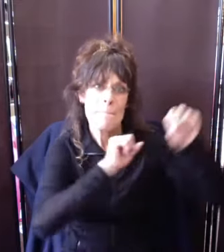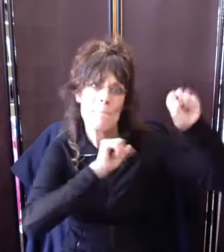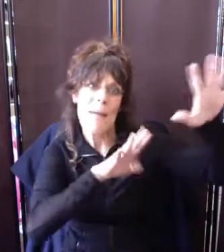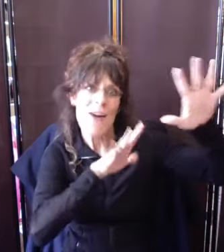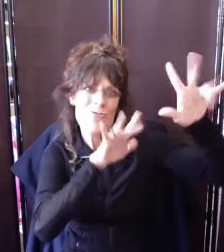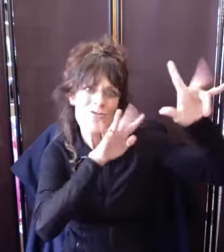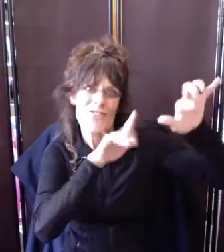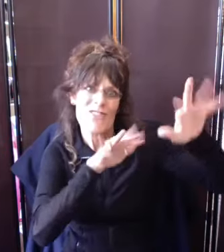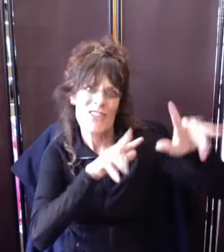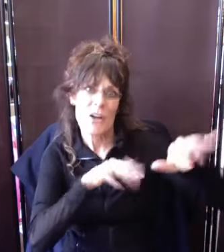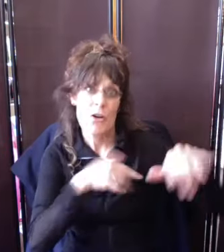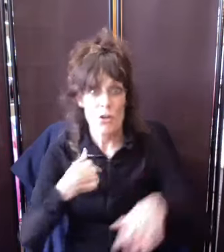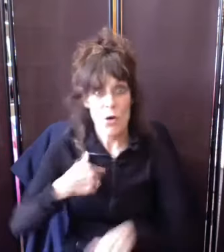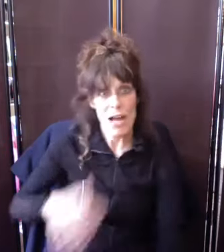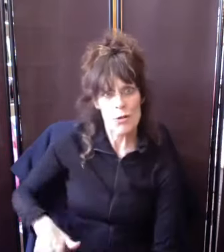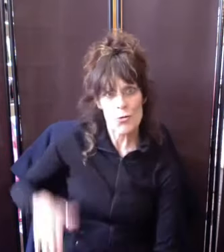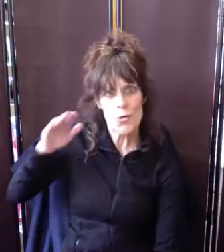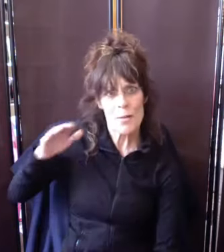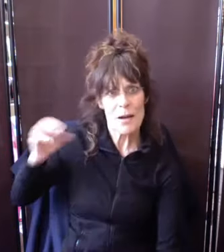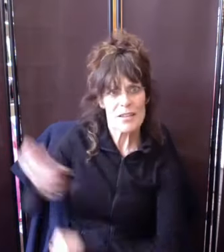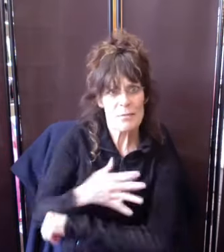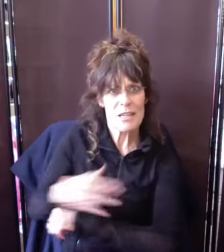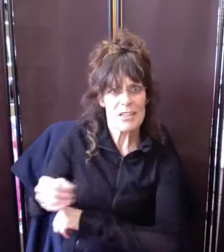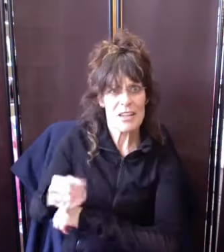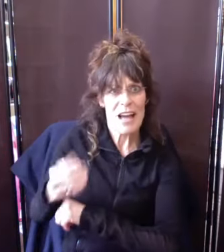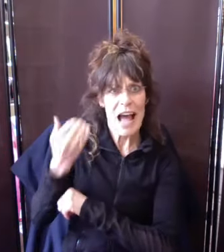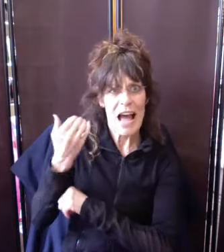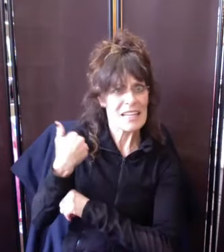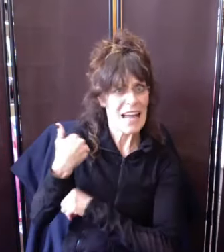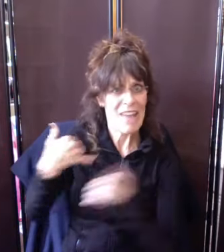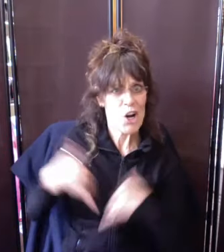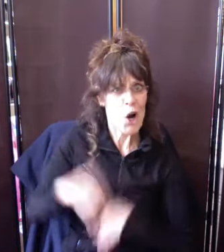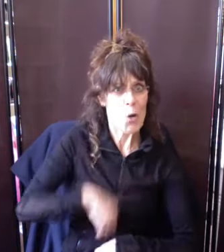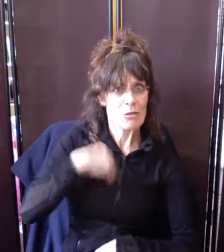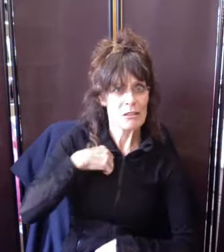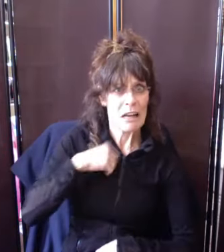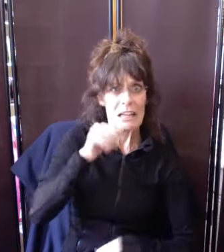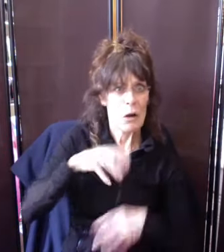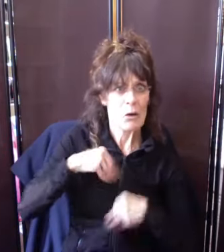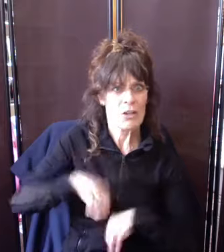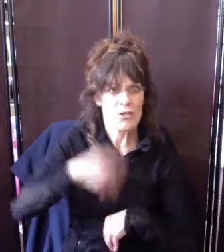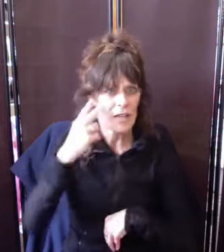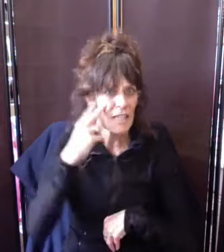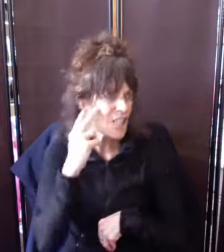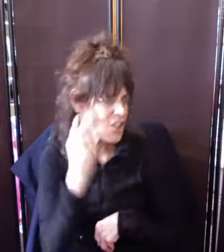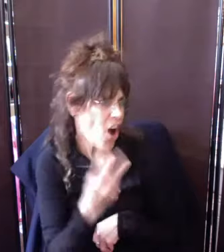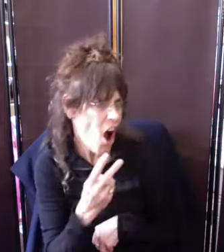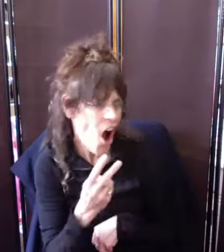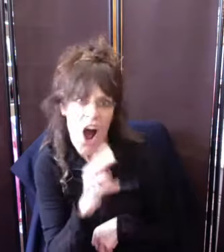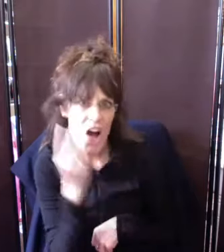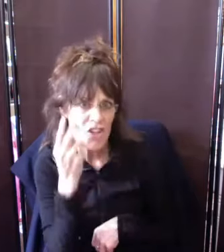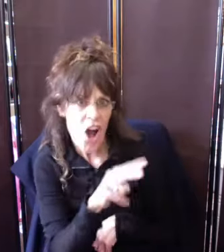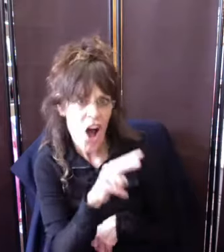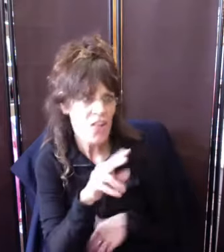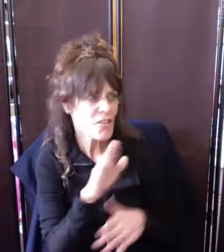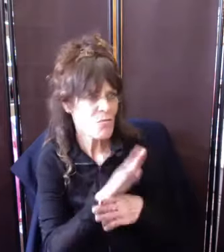up on the beach, right? I didn't even own a coat. So when I saw this movie, I'm like, oh my God, I can't live there because I'll die.